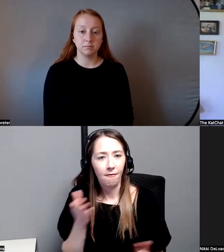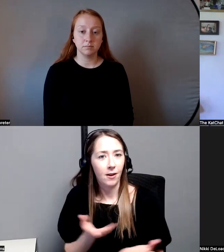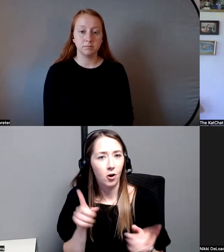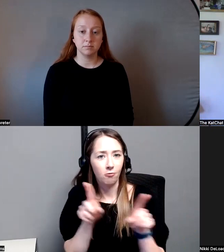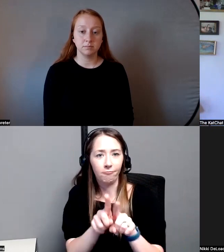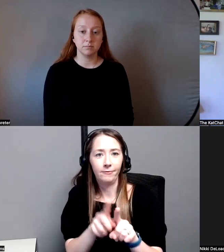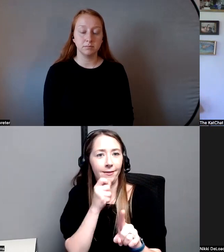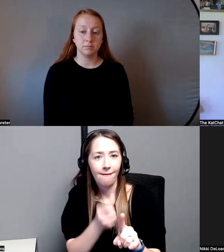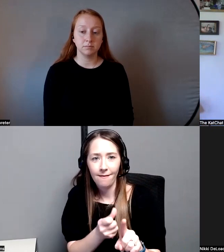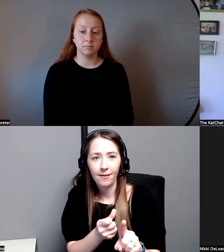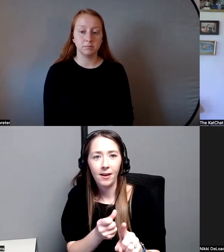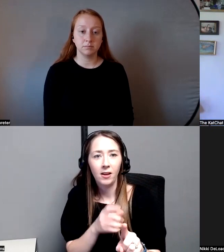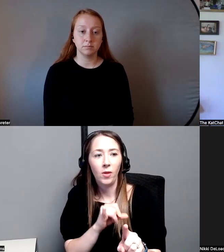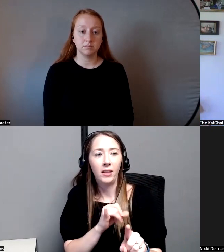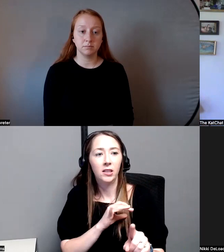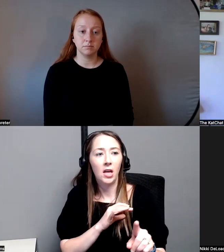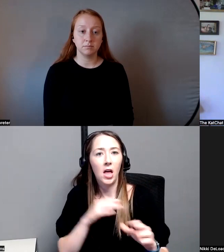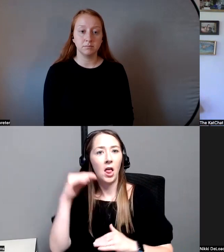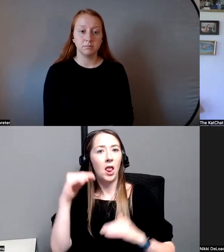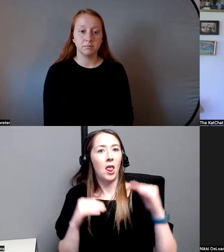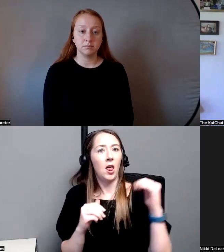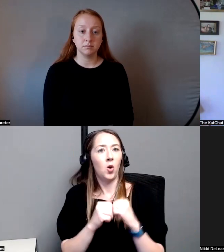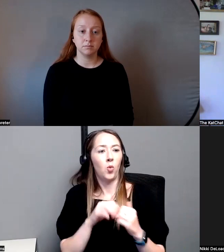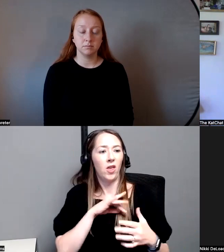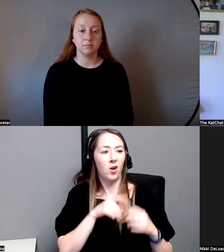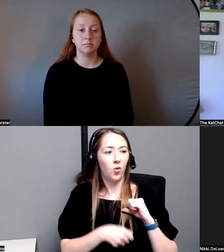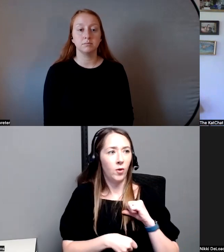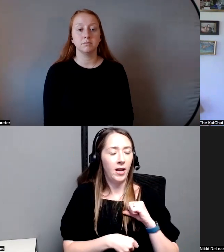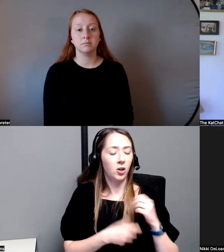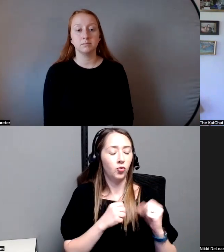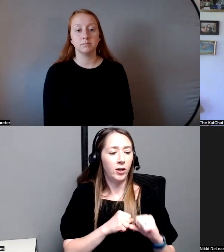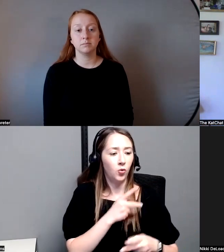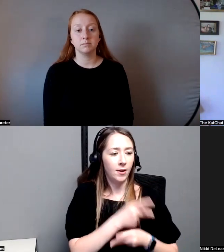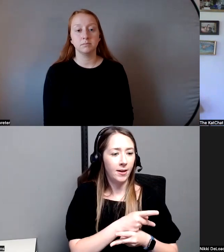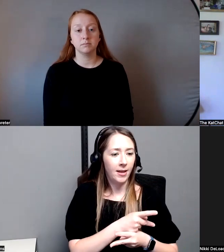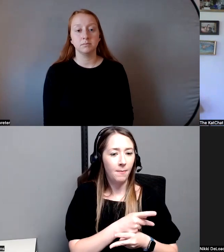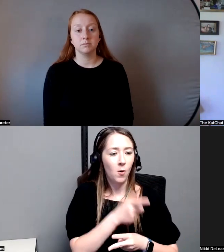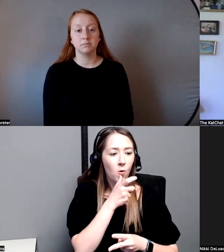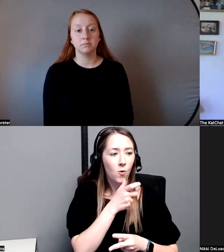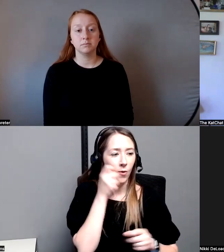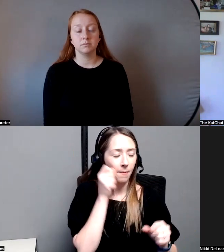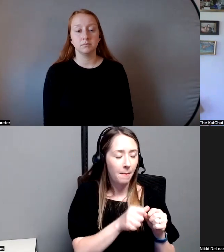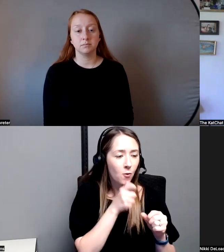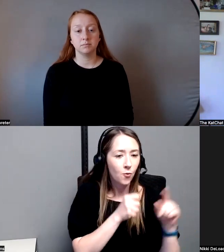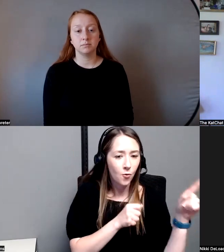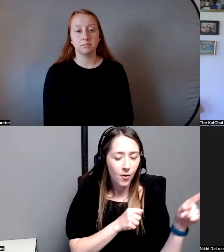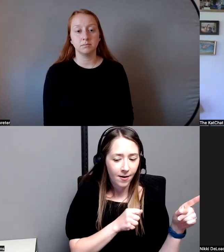and pull of grief always. It's holding their memory and letting their